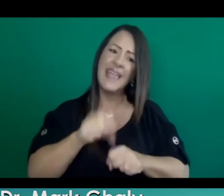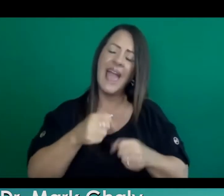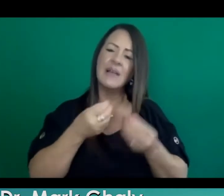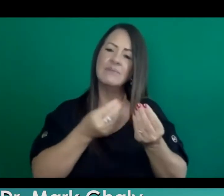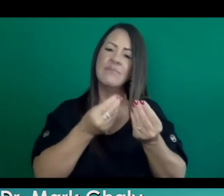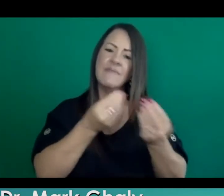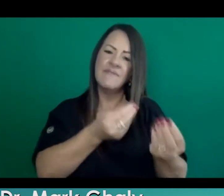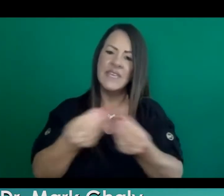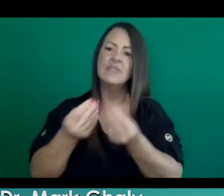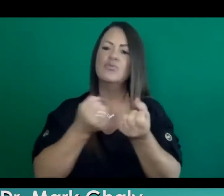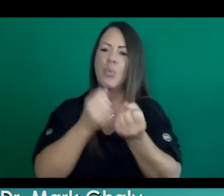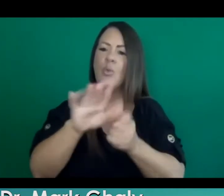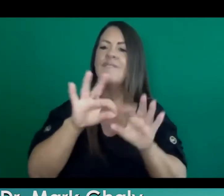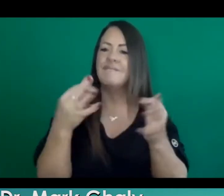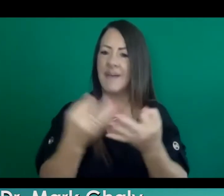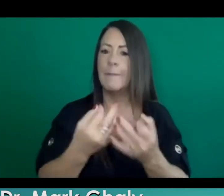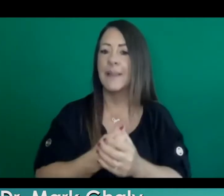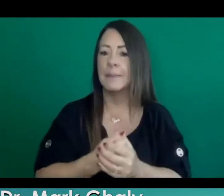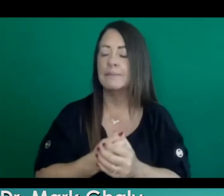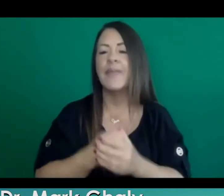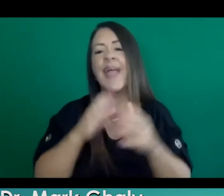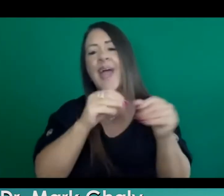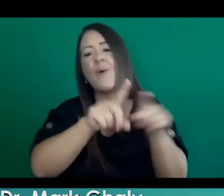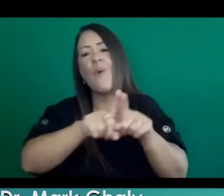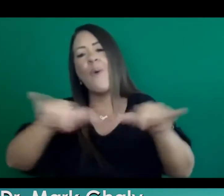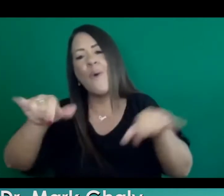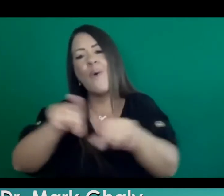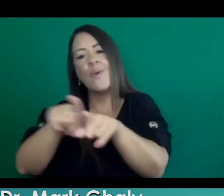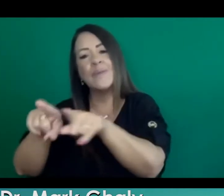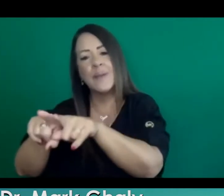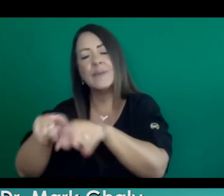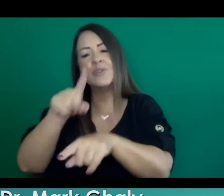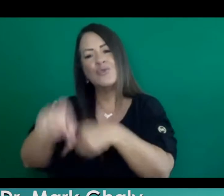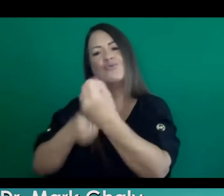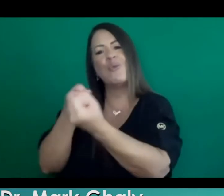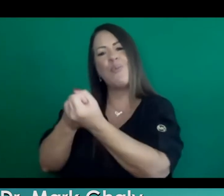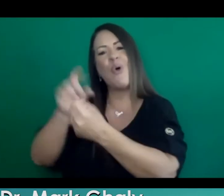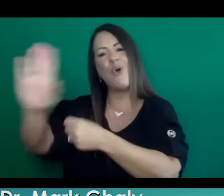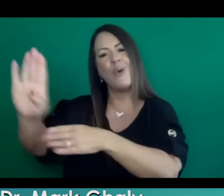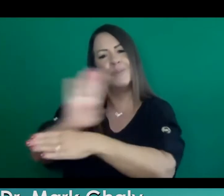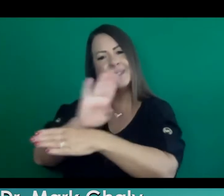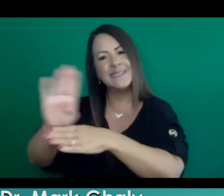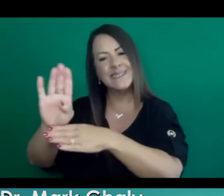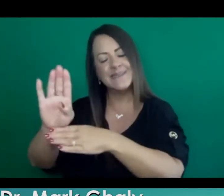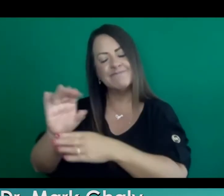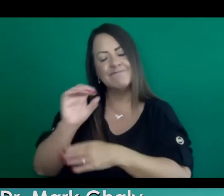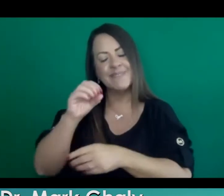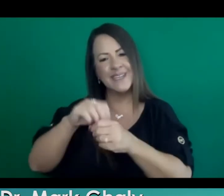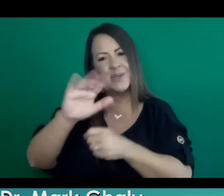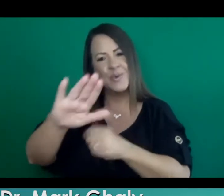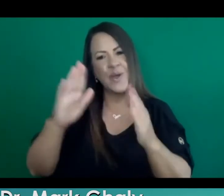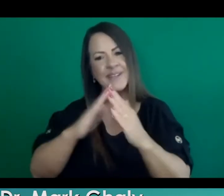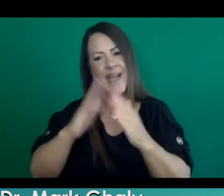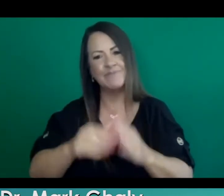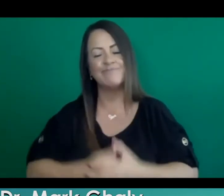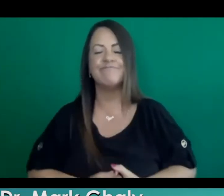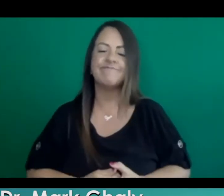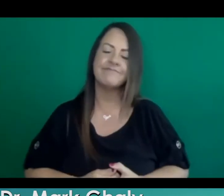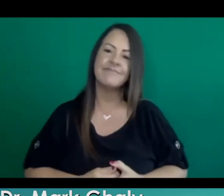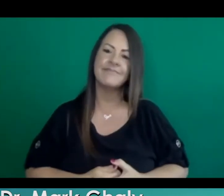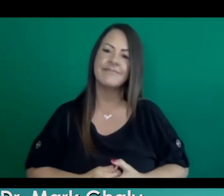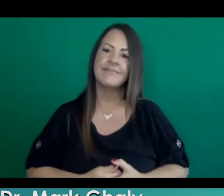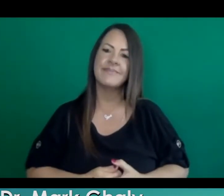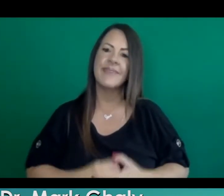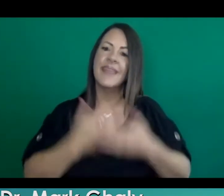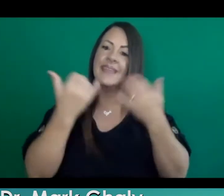self, but also supporting those restaurants throughout your communities. I also just wanted to take a moment